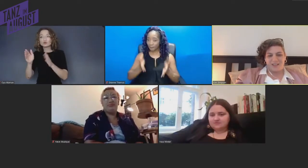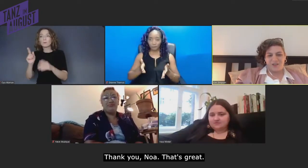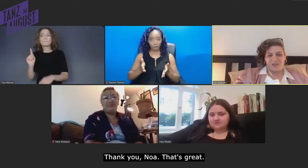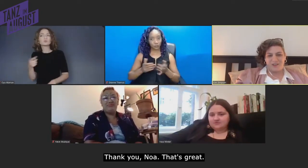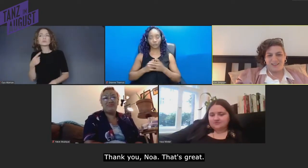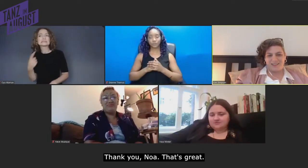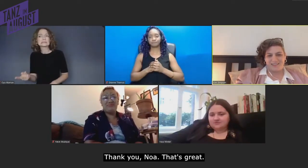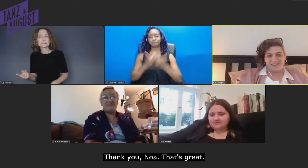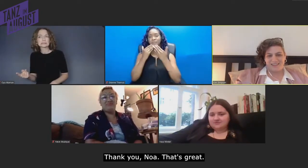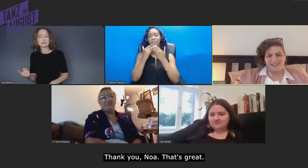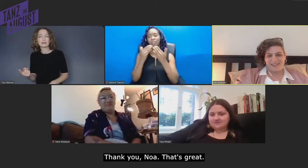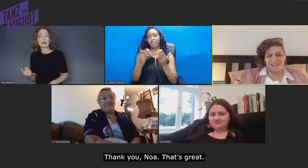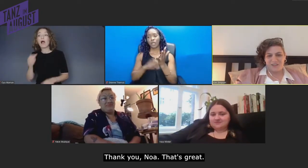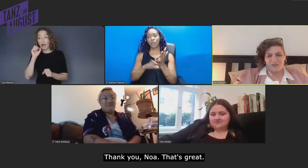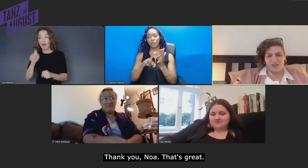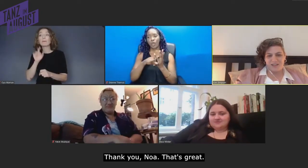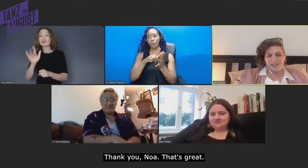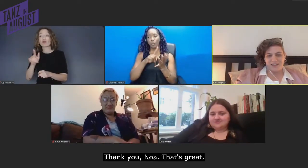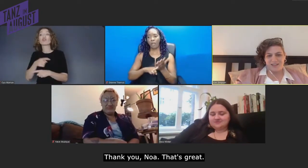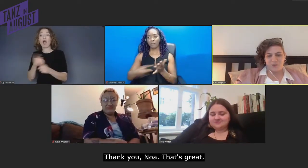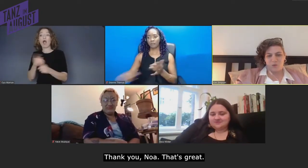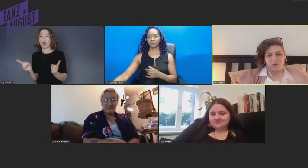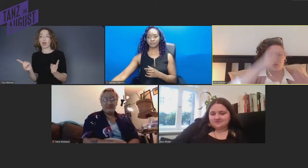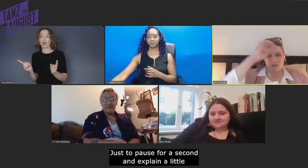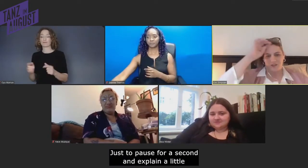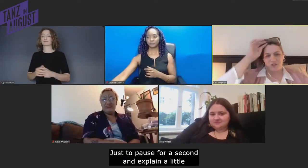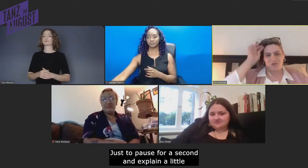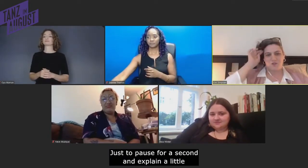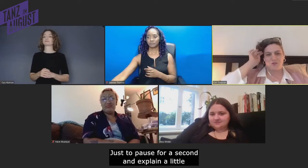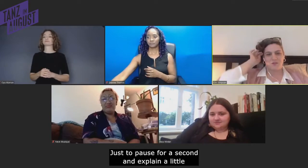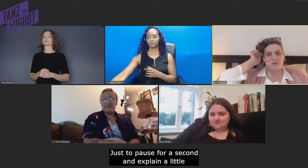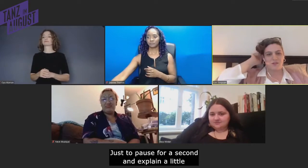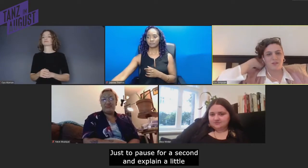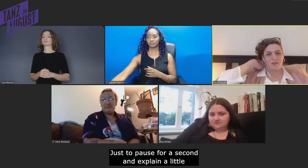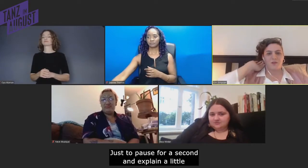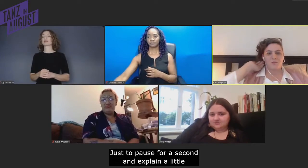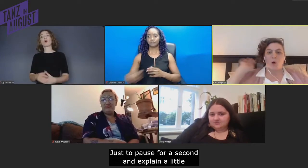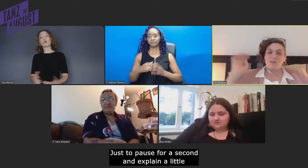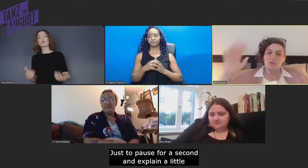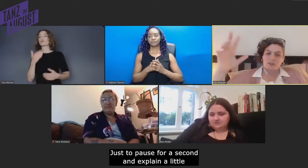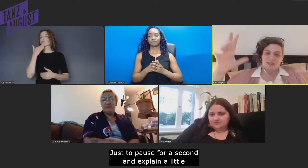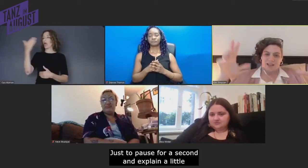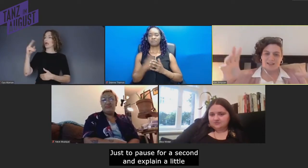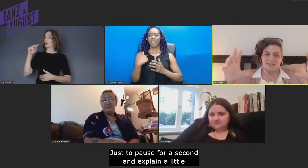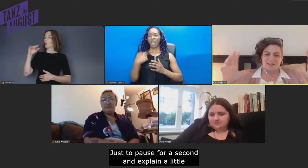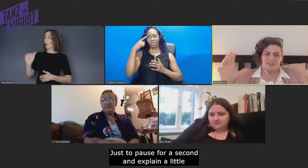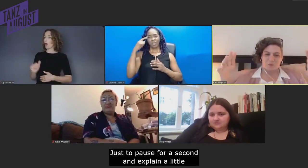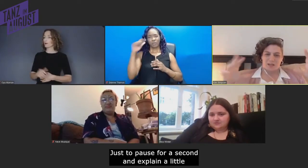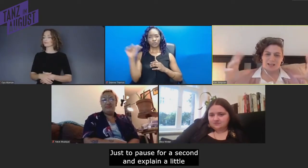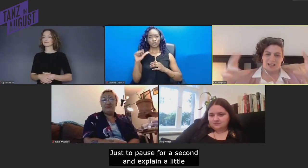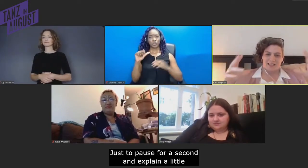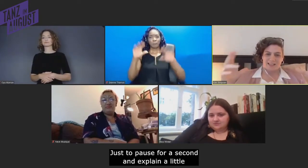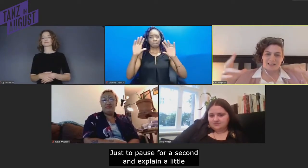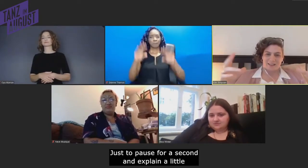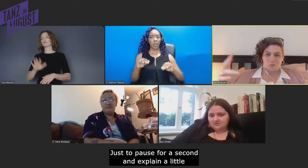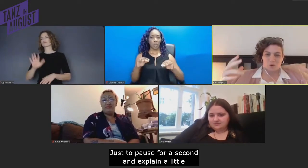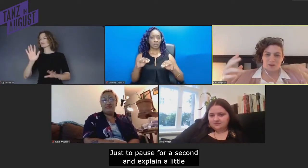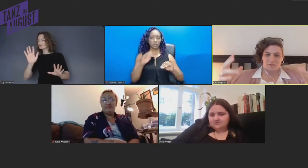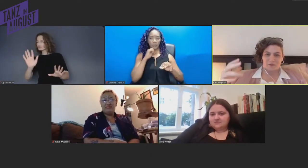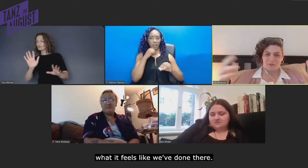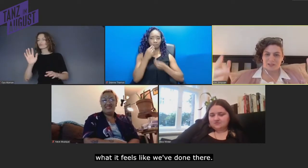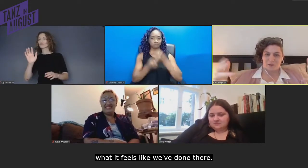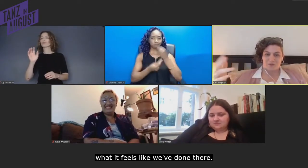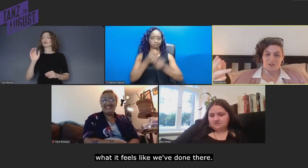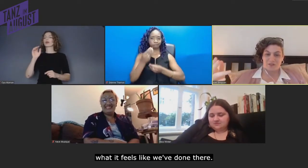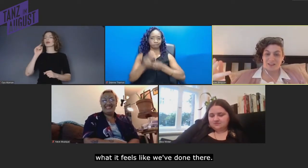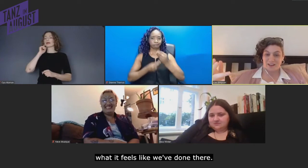Thank you, Noa. That's great. So just to pause for a second and explain, I guess, a little what it feels